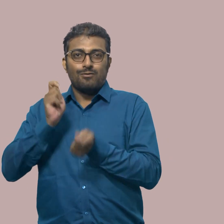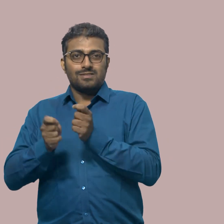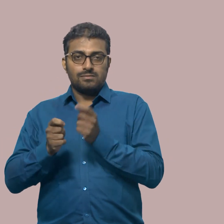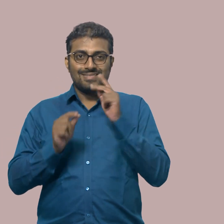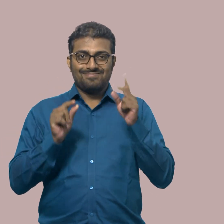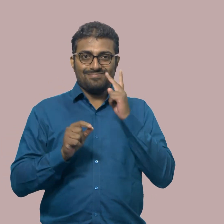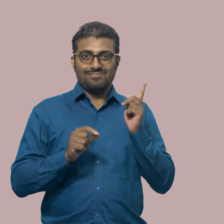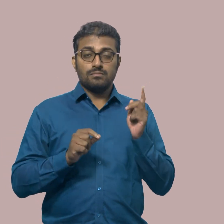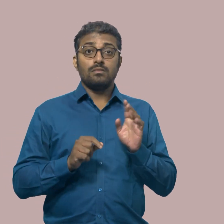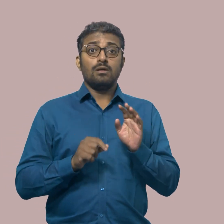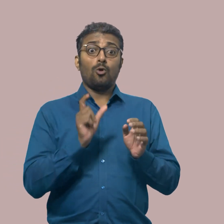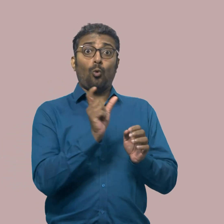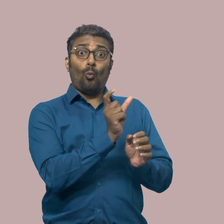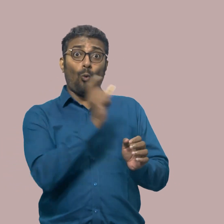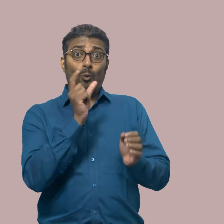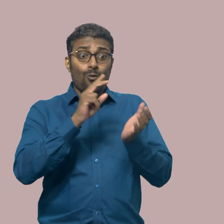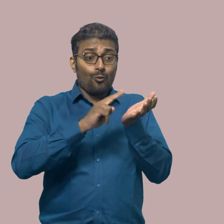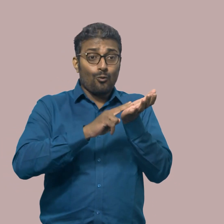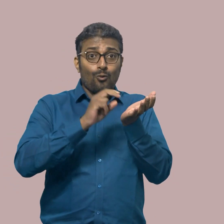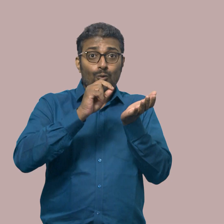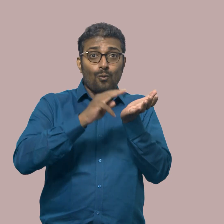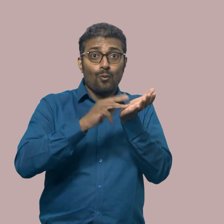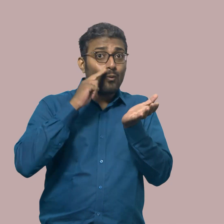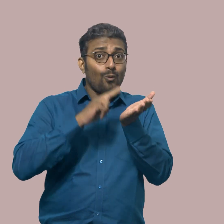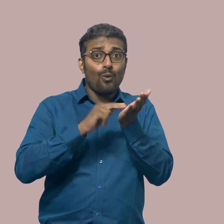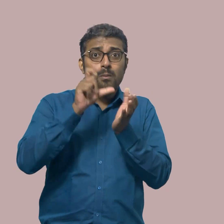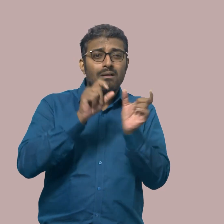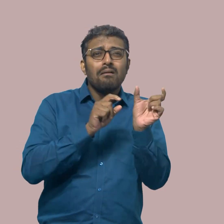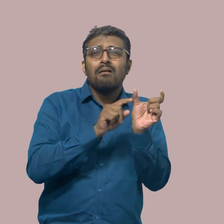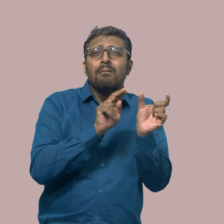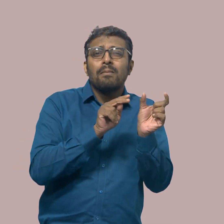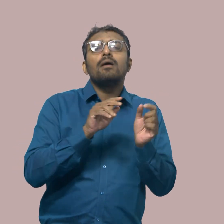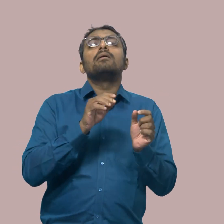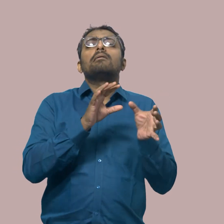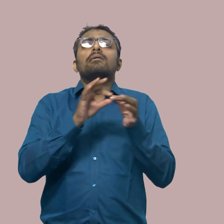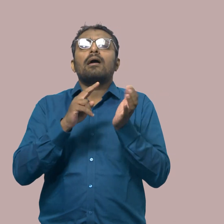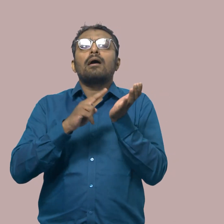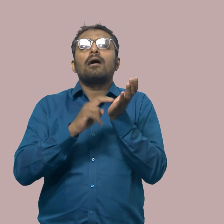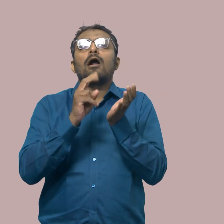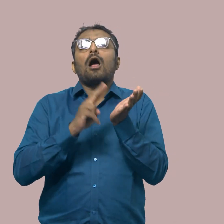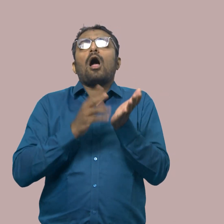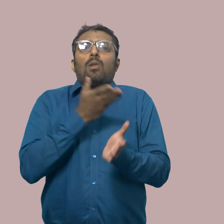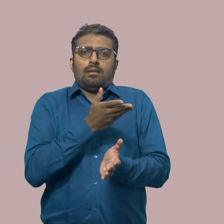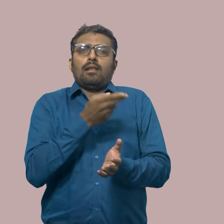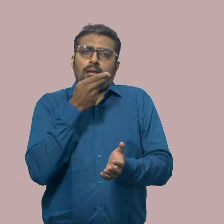nominal refer to noun and verbal here refer to verbs. Therefore,